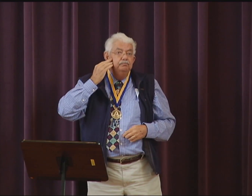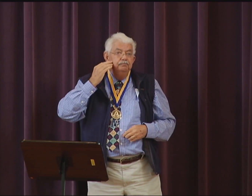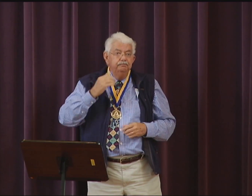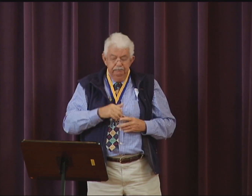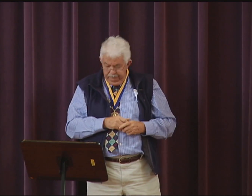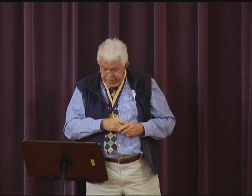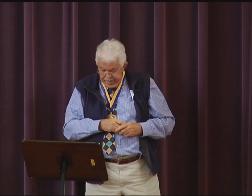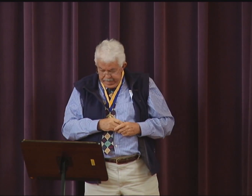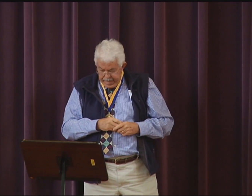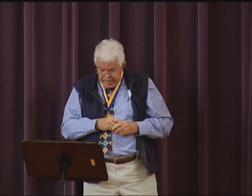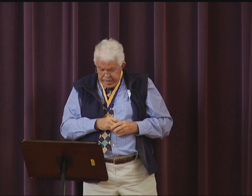It's always good to be home.